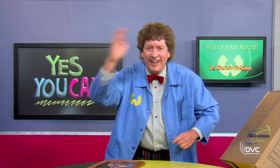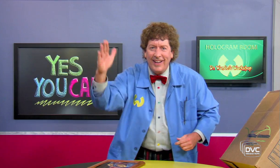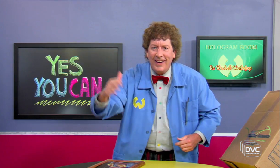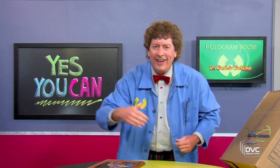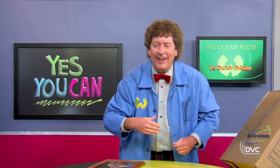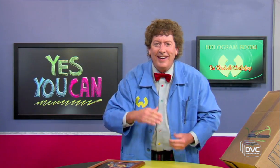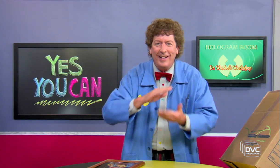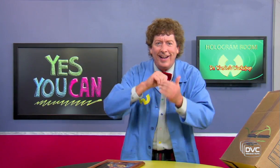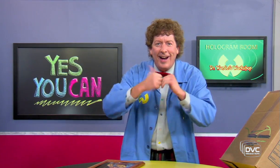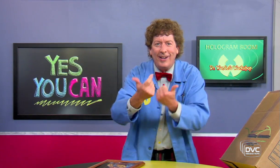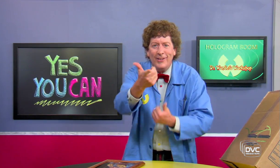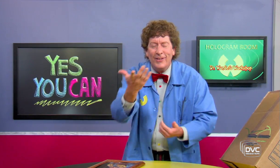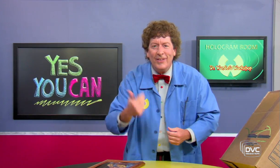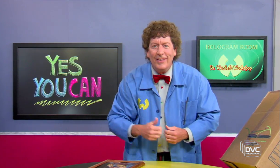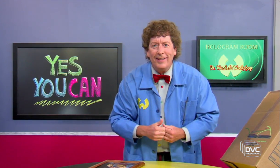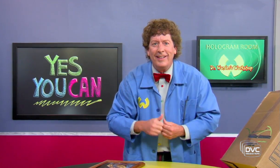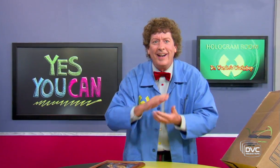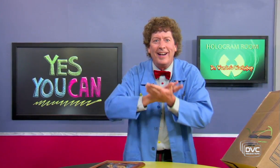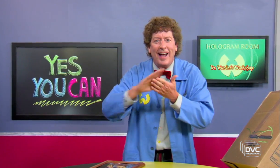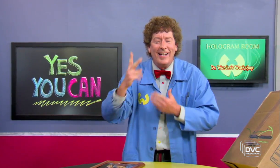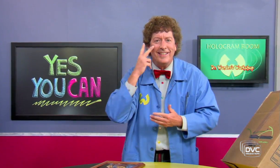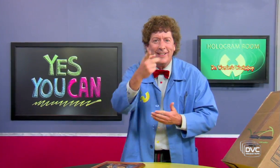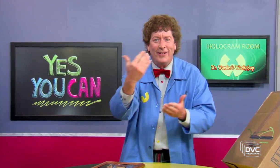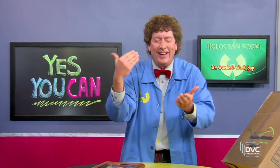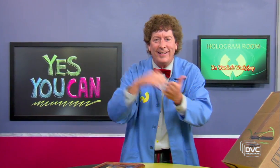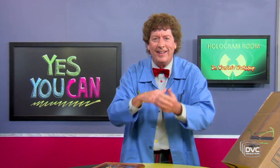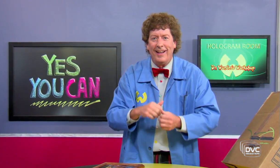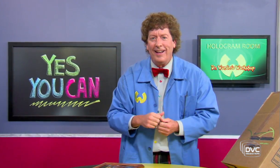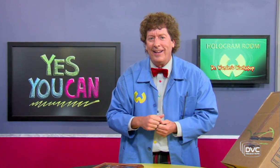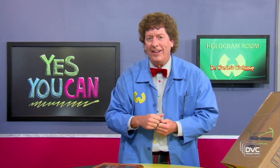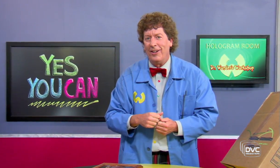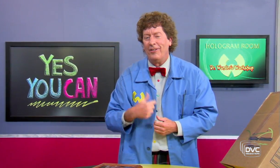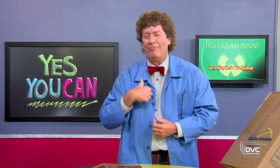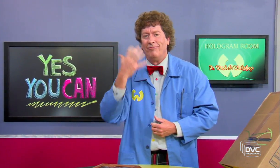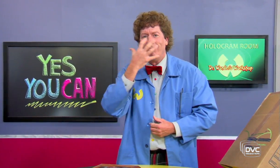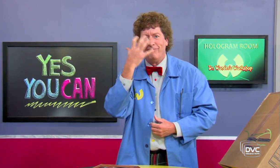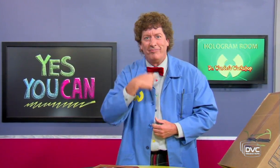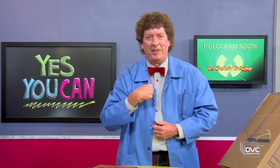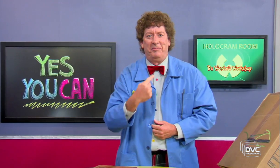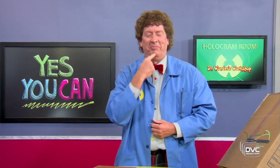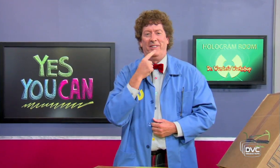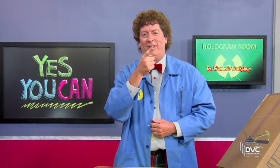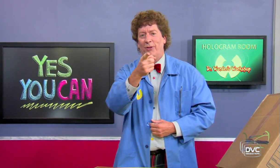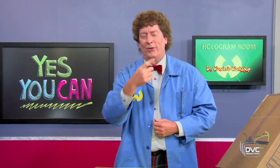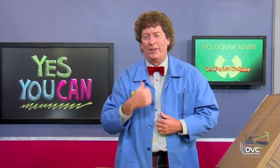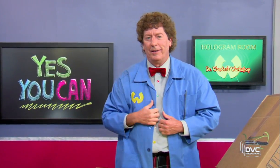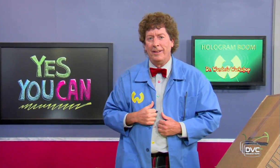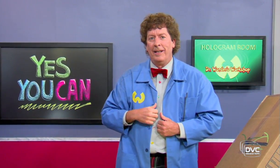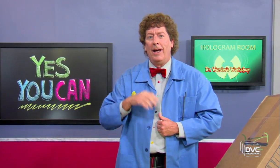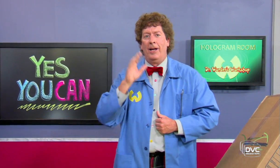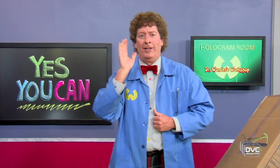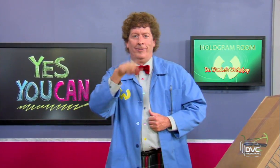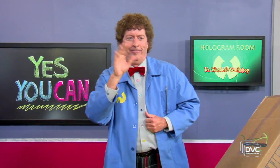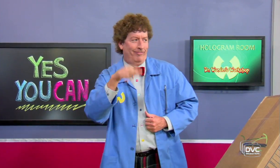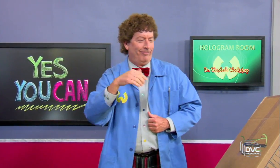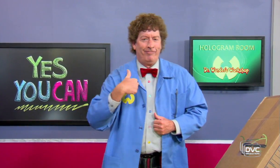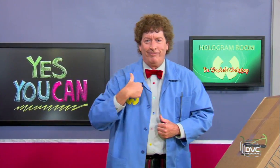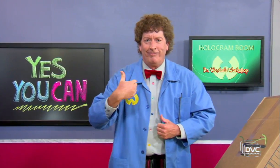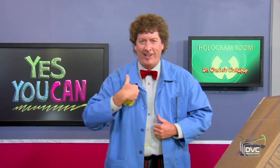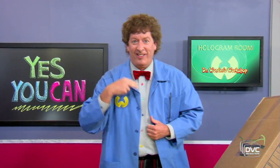Hello. How are you? Nice to see you again. I've really missed you. Have I got some news